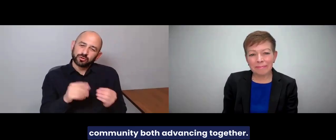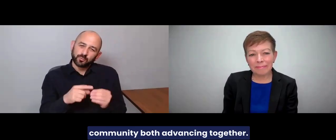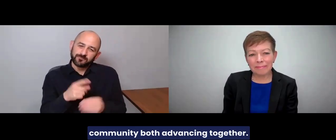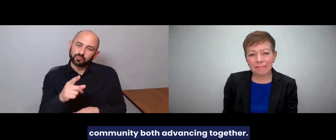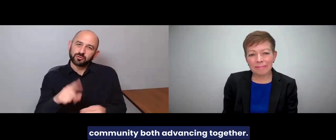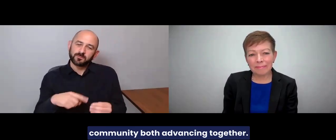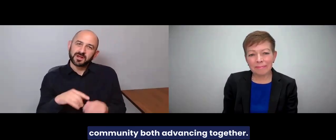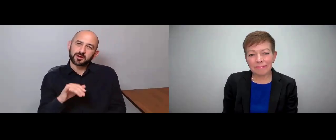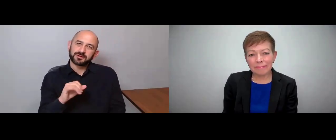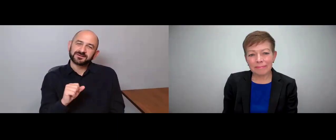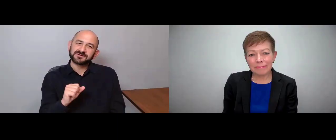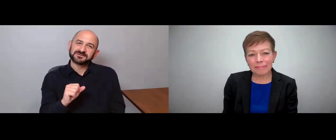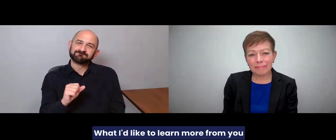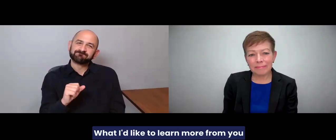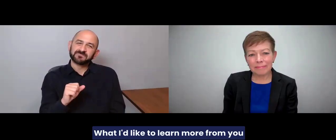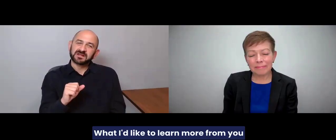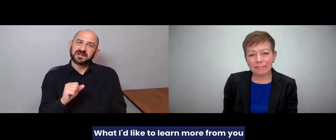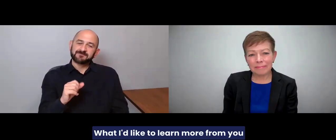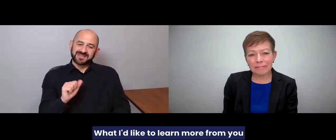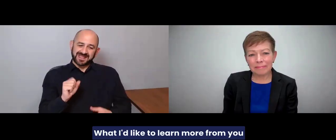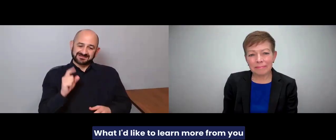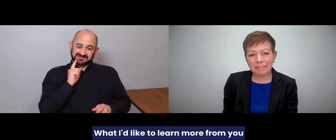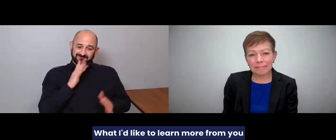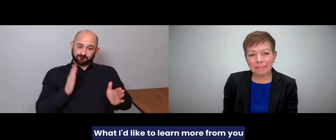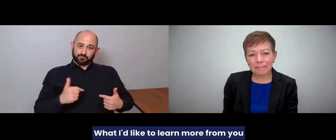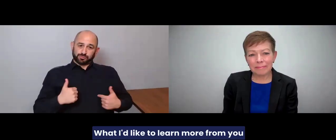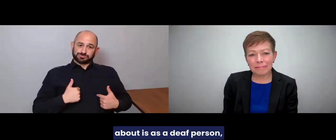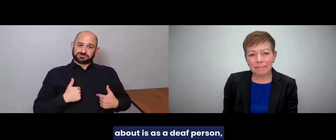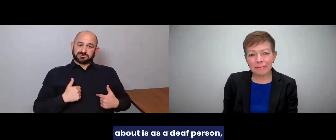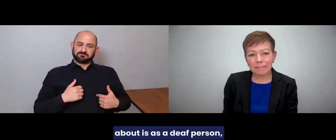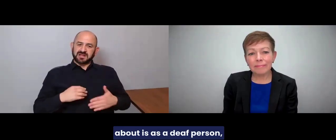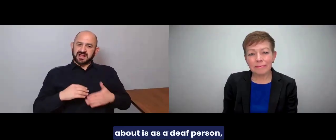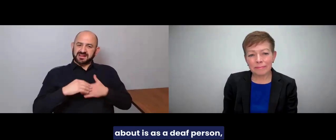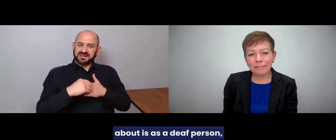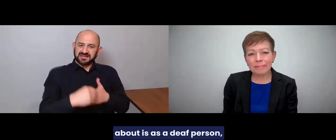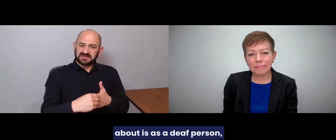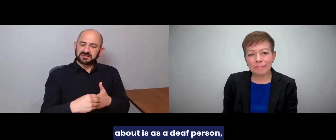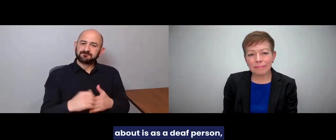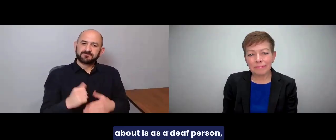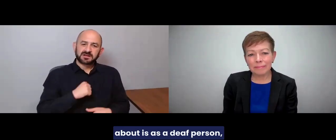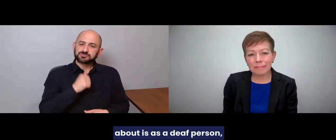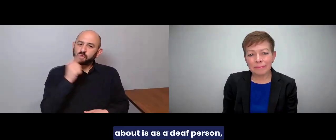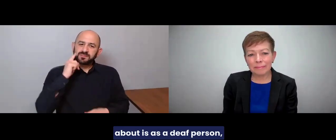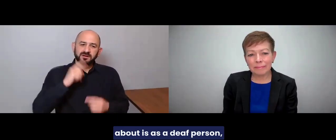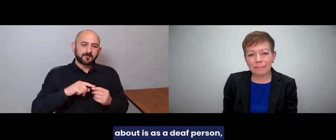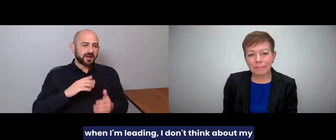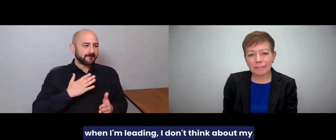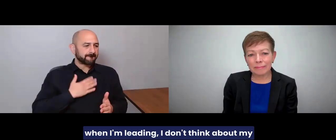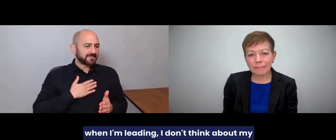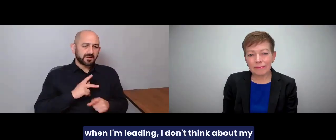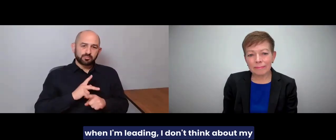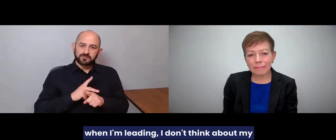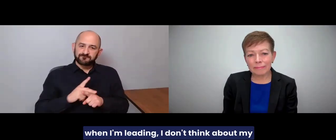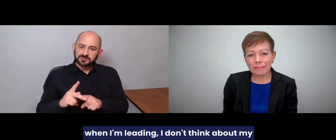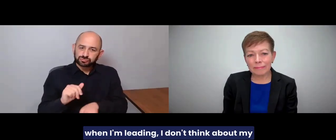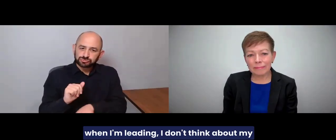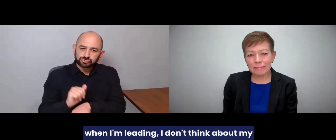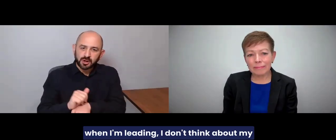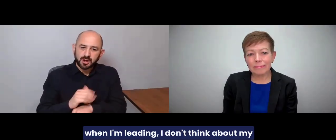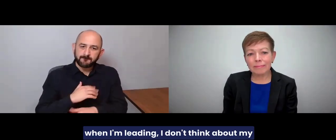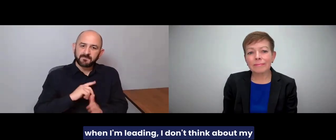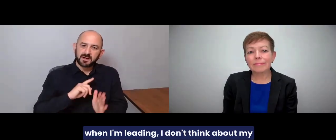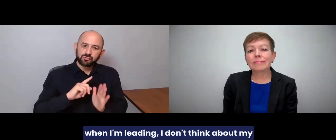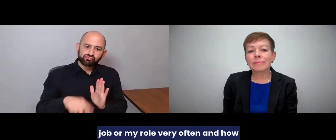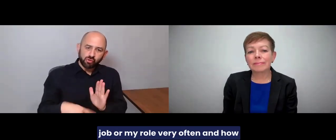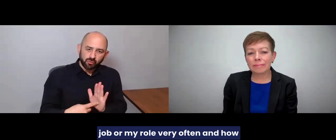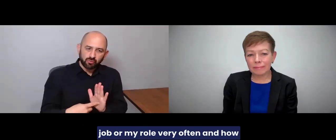both advancing together. What I'd like to learn more from you about is, as a deaf person, when I'm leading, I don't